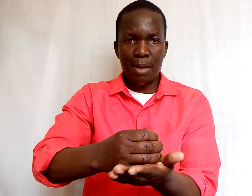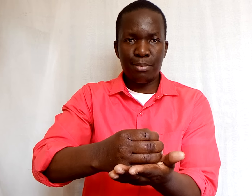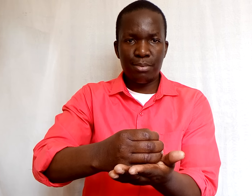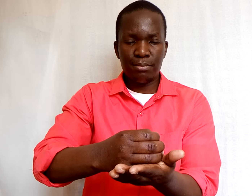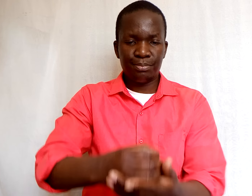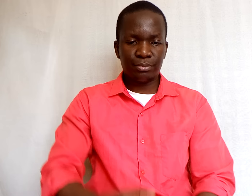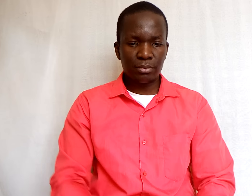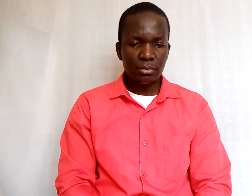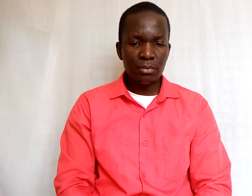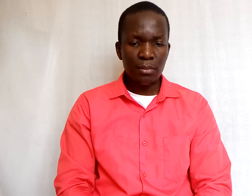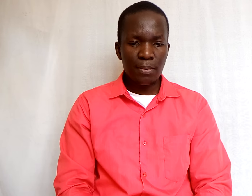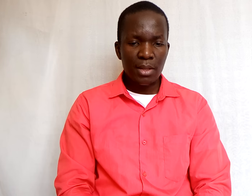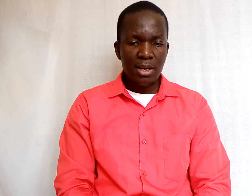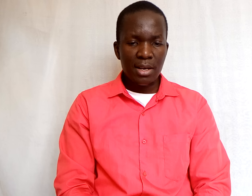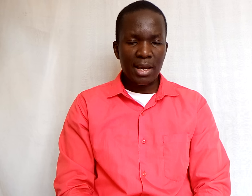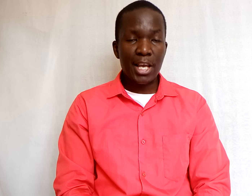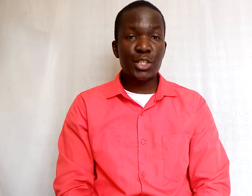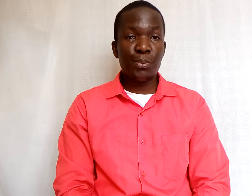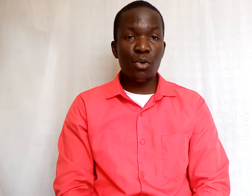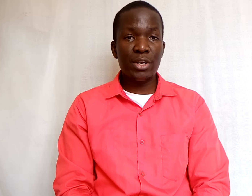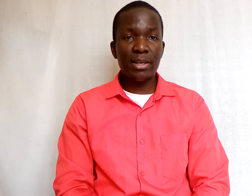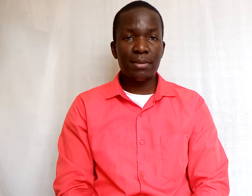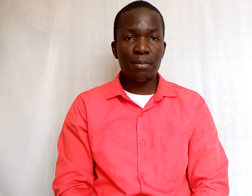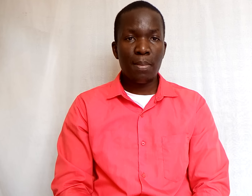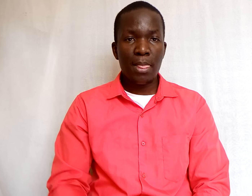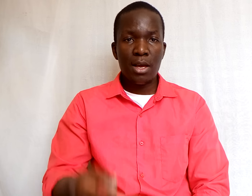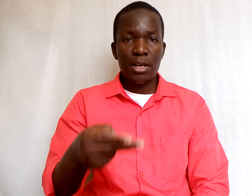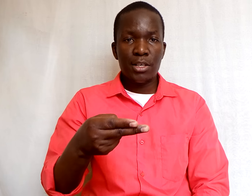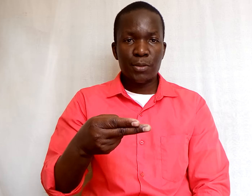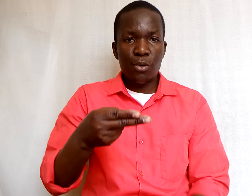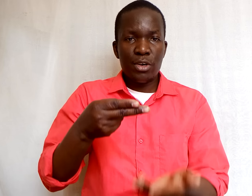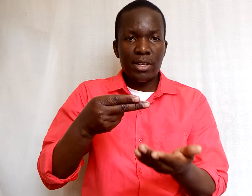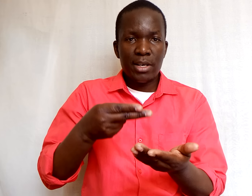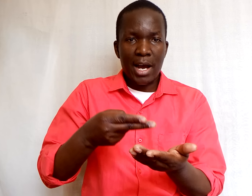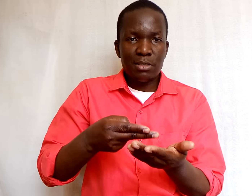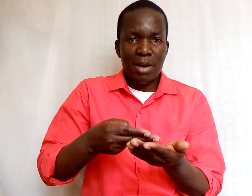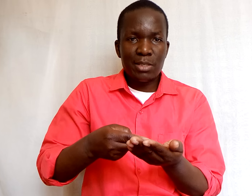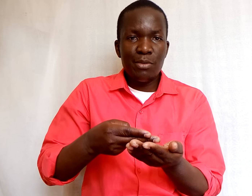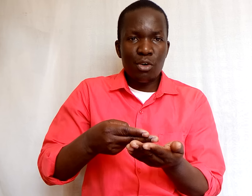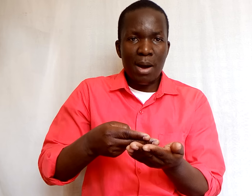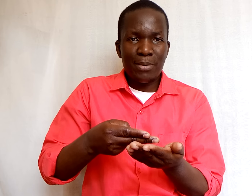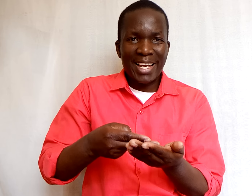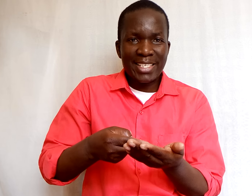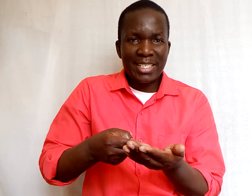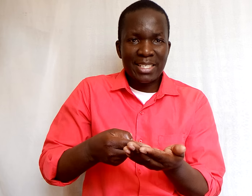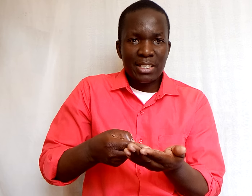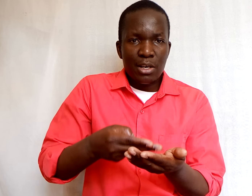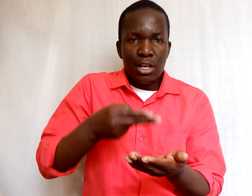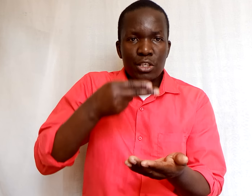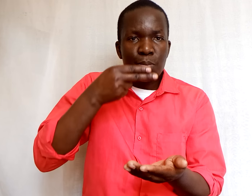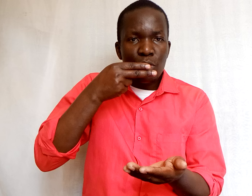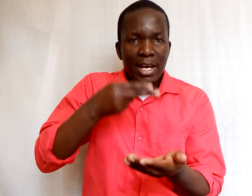cup. A spoon. Spoon. And must be from a plate. Spoon like